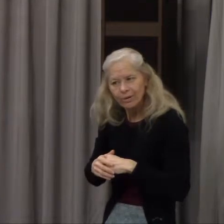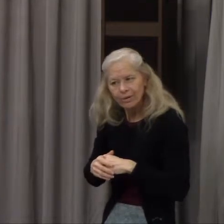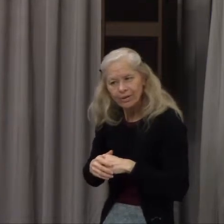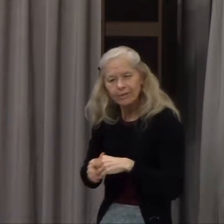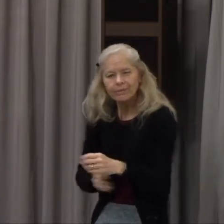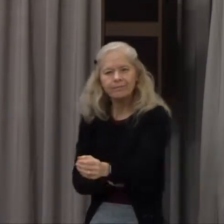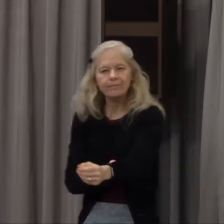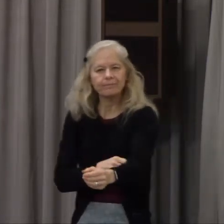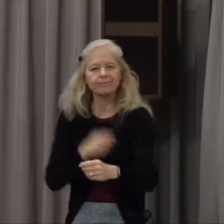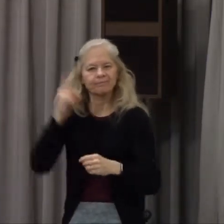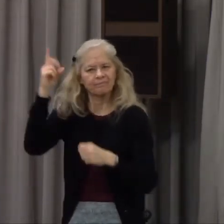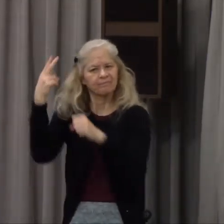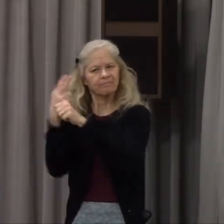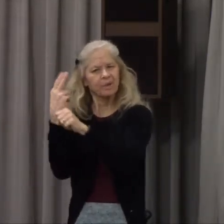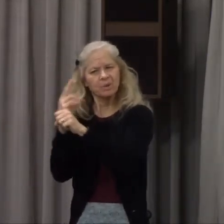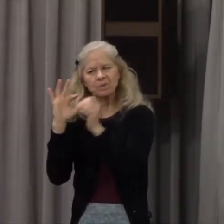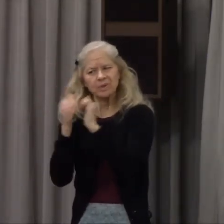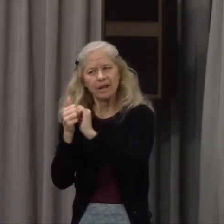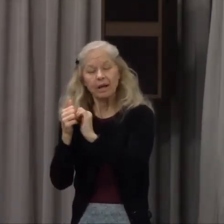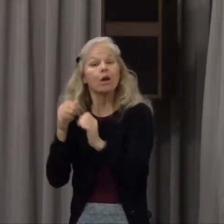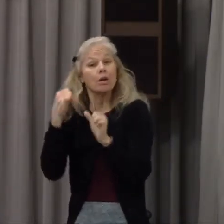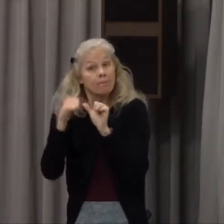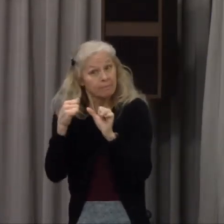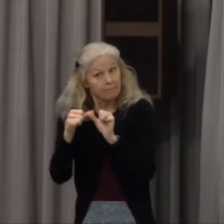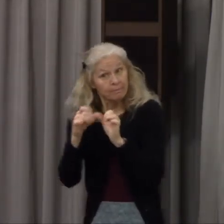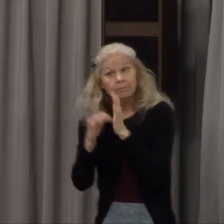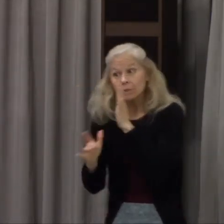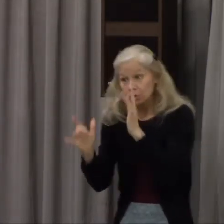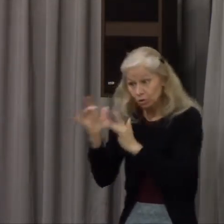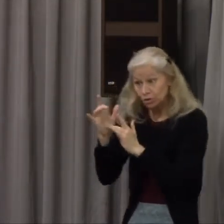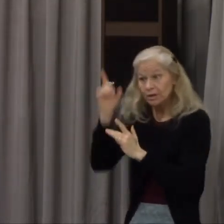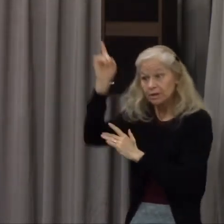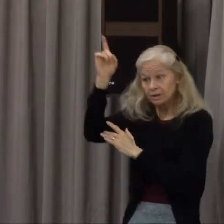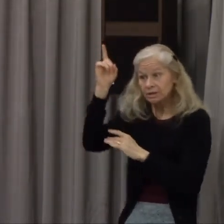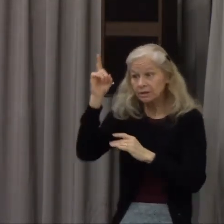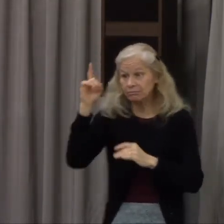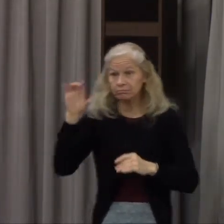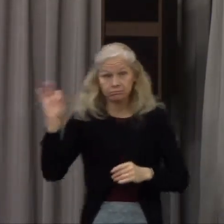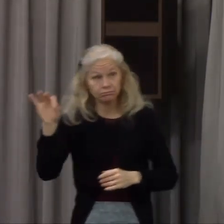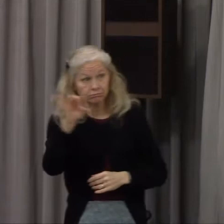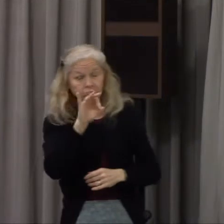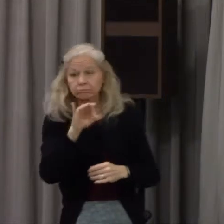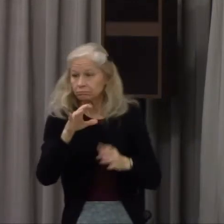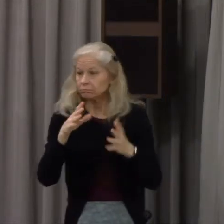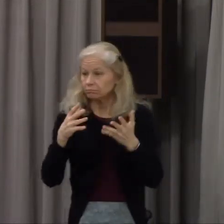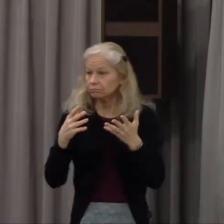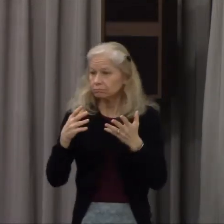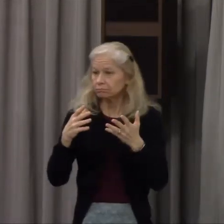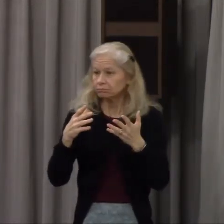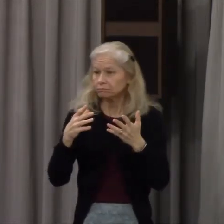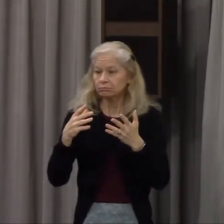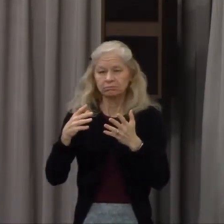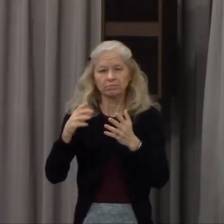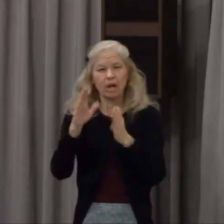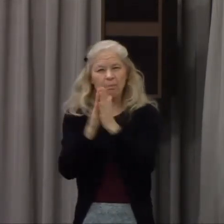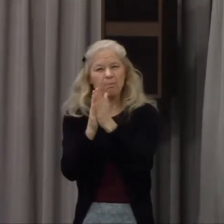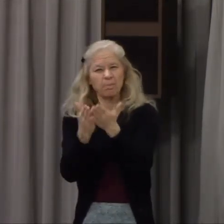what Jesus was speaking, even to the churches, to believers. In Revelation chapter 2 and 3. He's